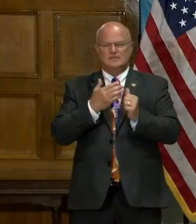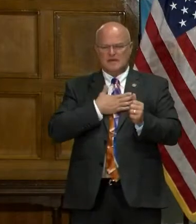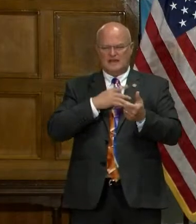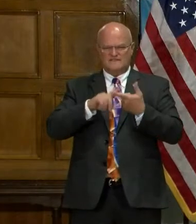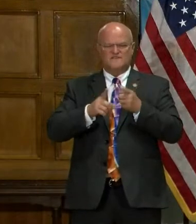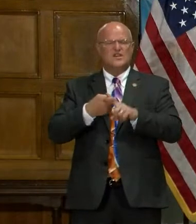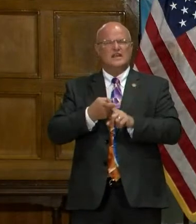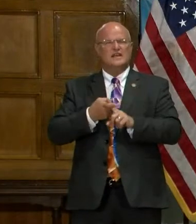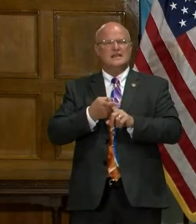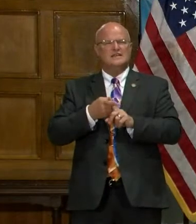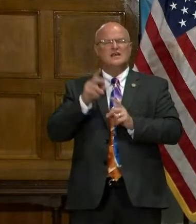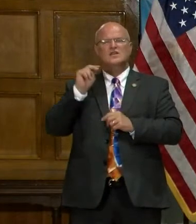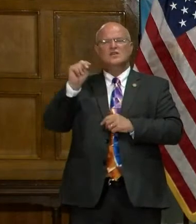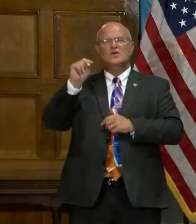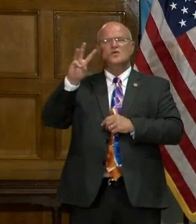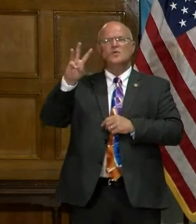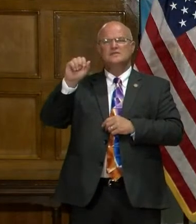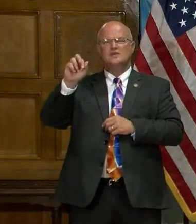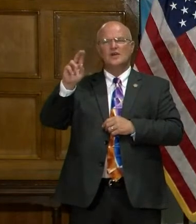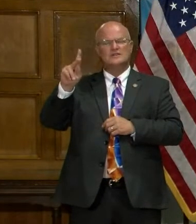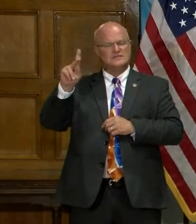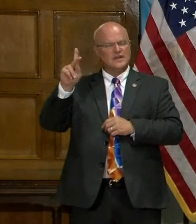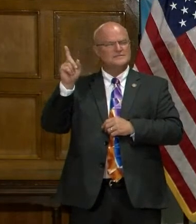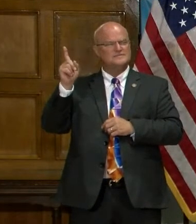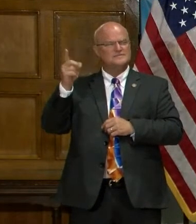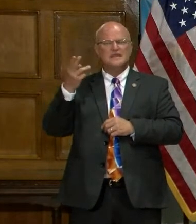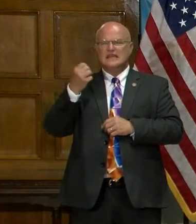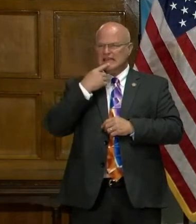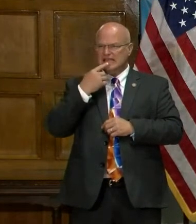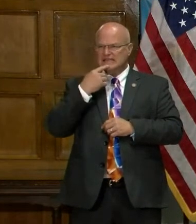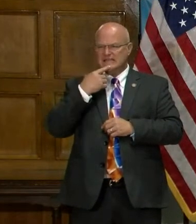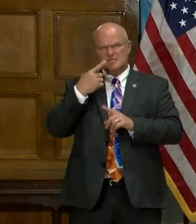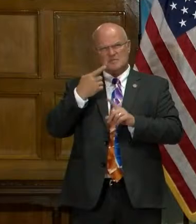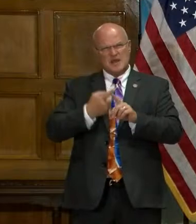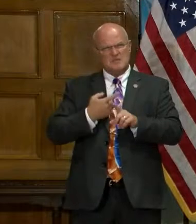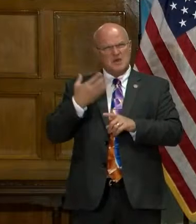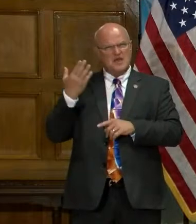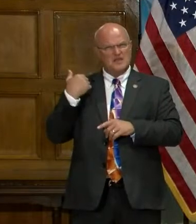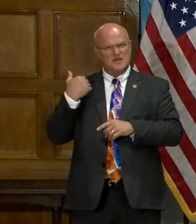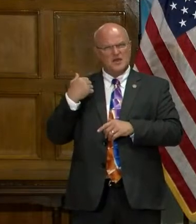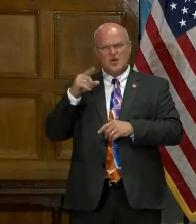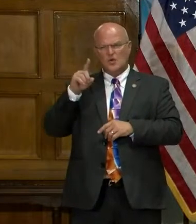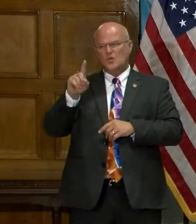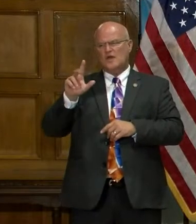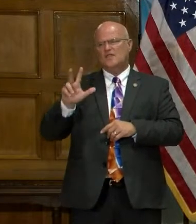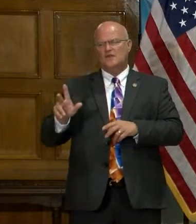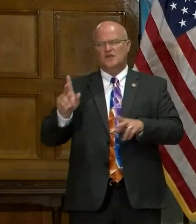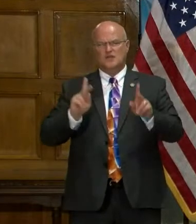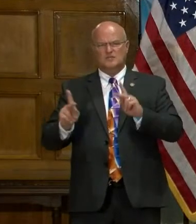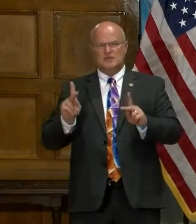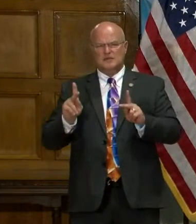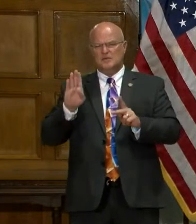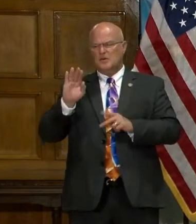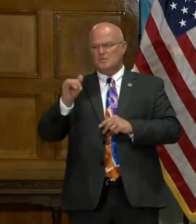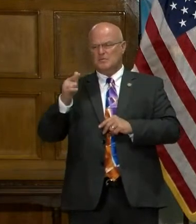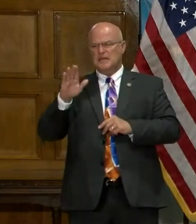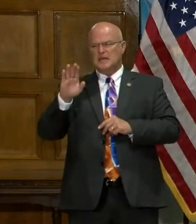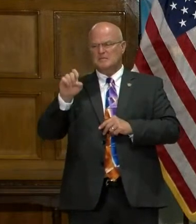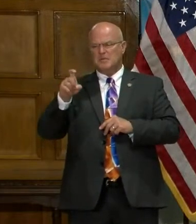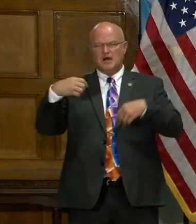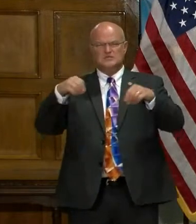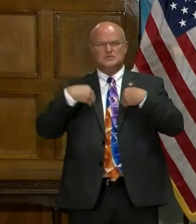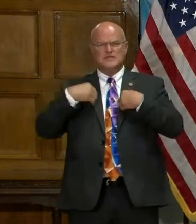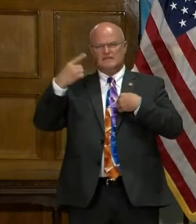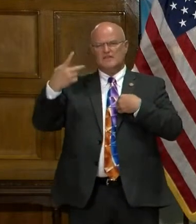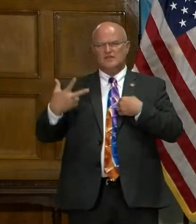that I usually talk to in Northwest Arkansas, and he said it was a month ago, it was a third of those in a big box store that wears